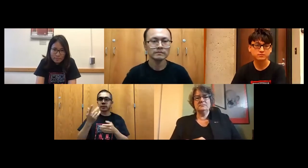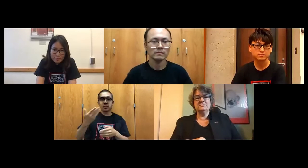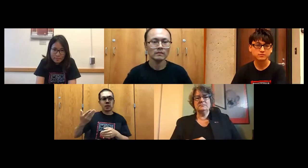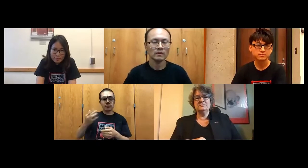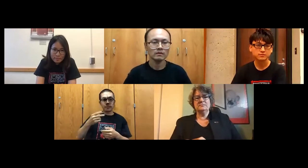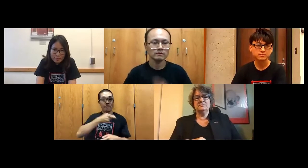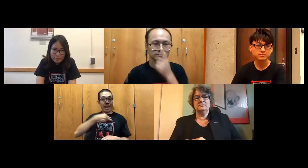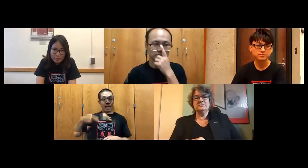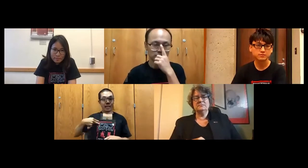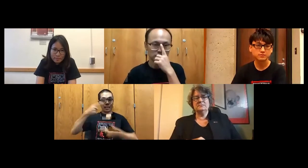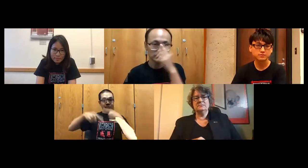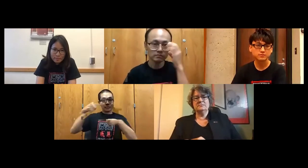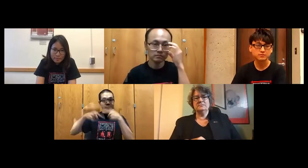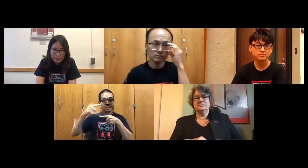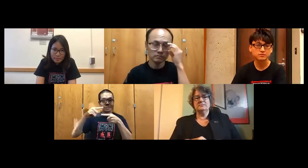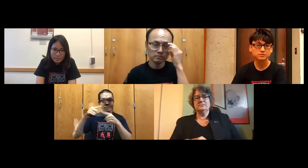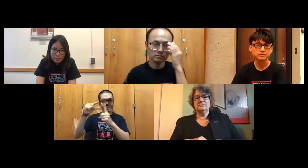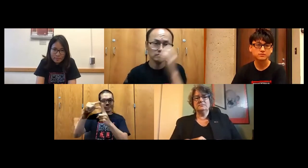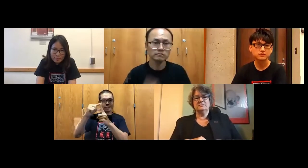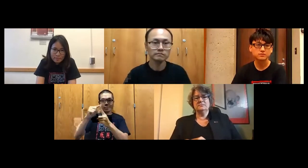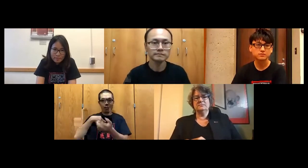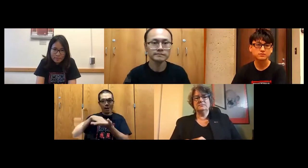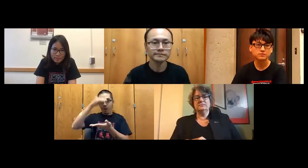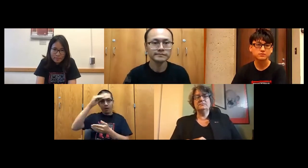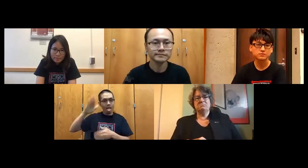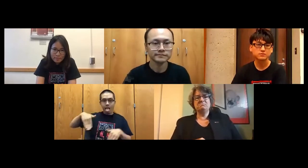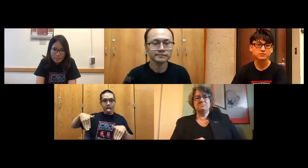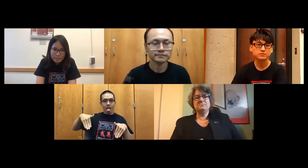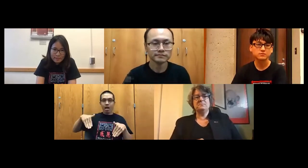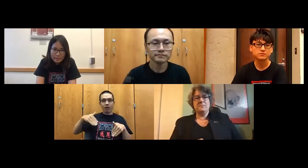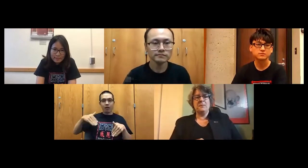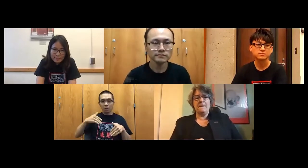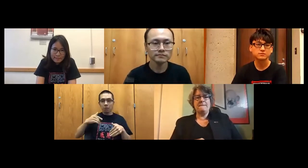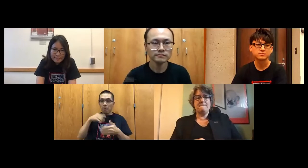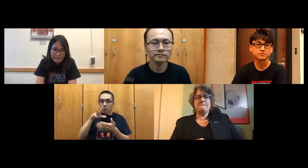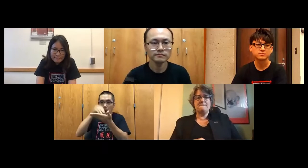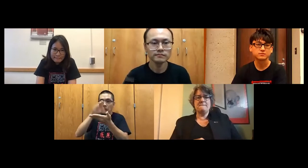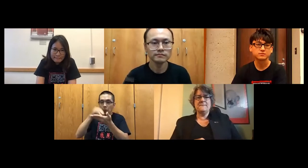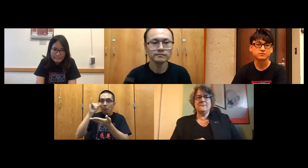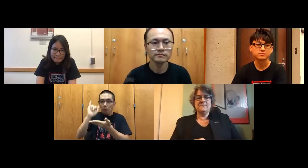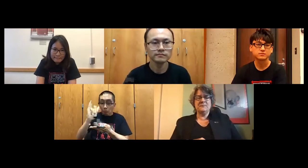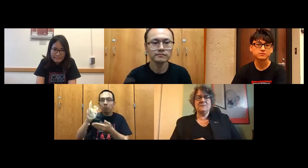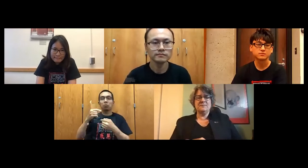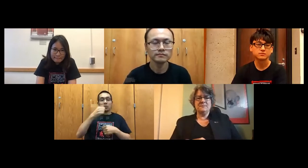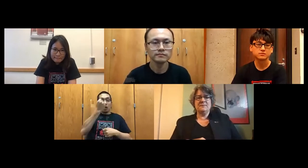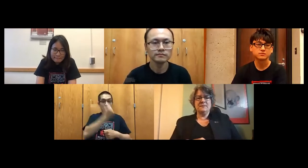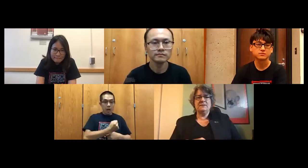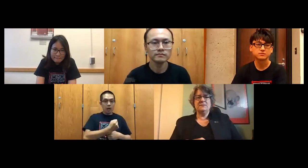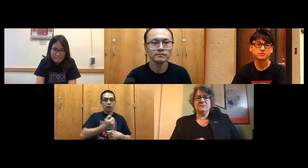to code switch to be able to communicate. So people coming from Beijing, maybe I hadn't learned their signs, they hadn't learned my